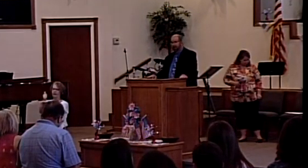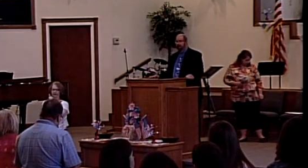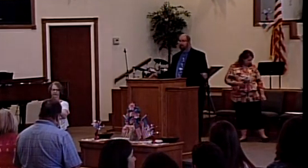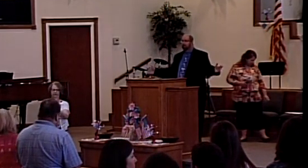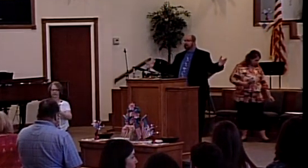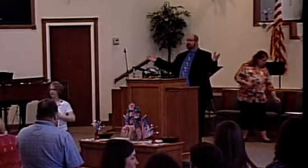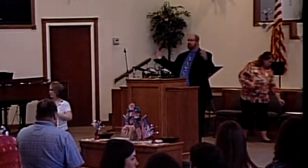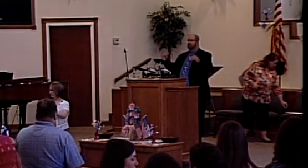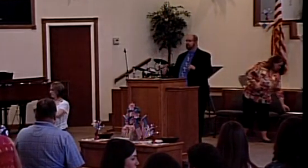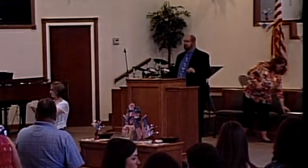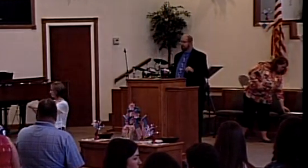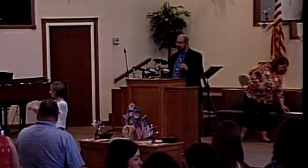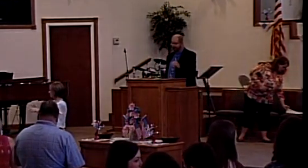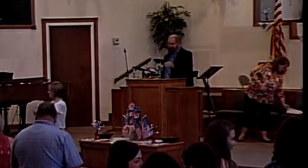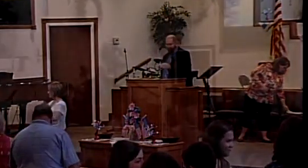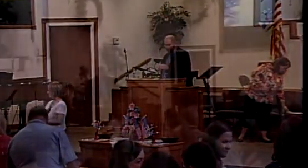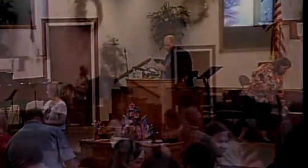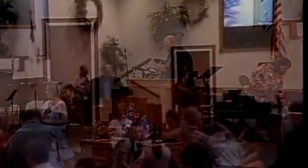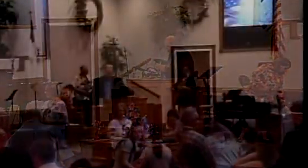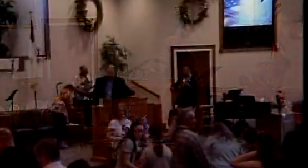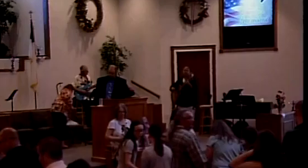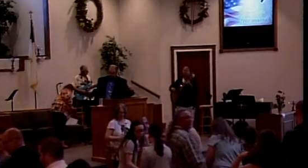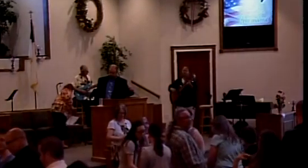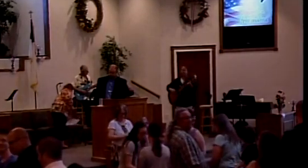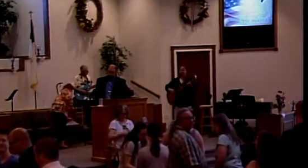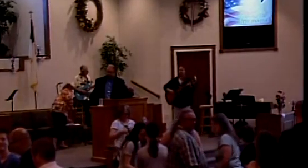Amen. Greet those who are in service, would you?